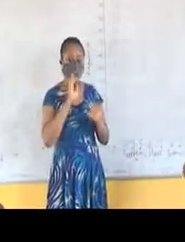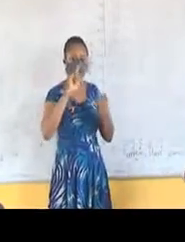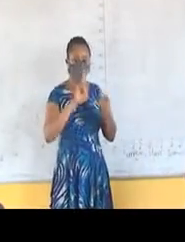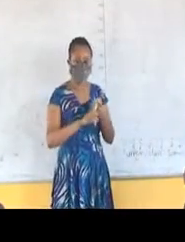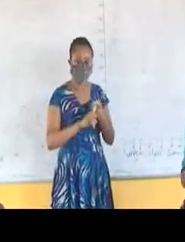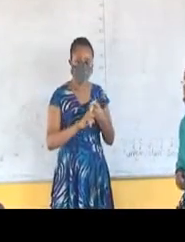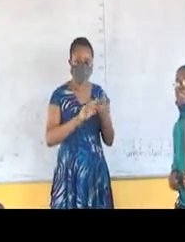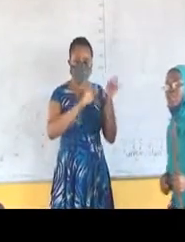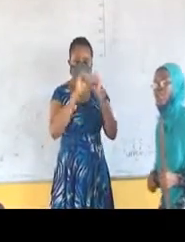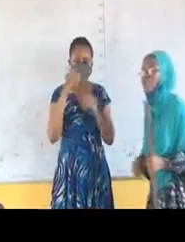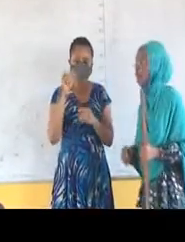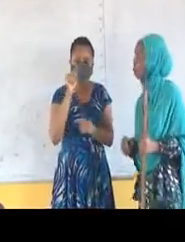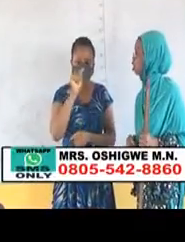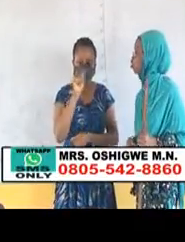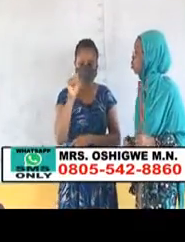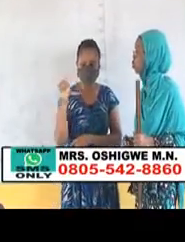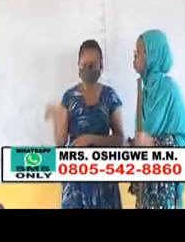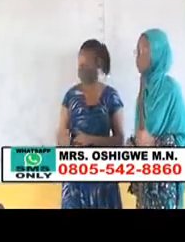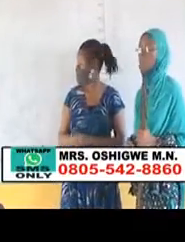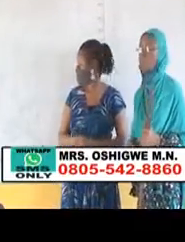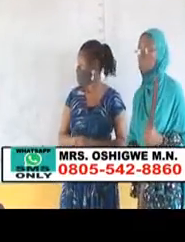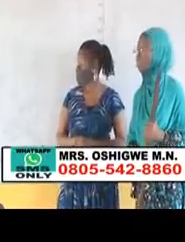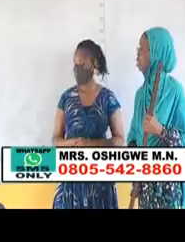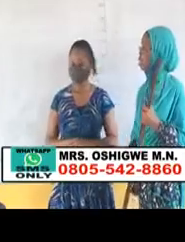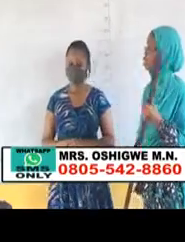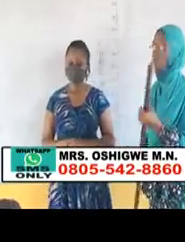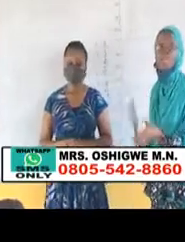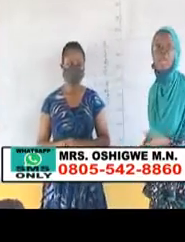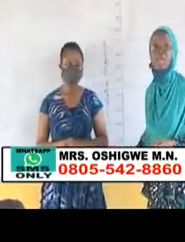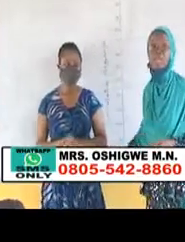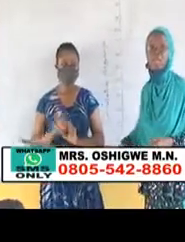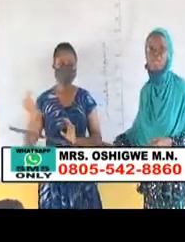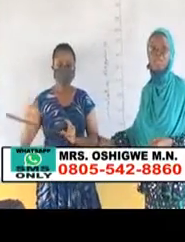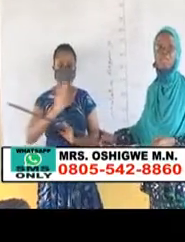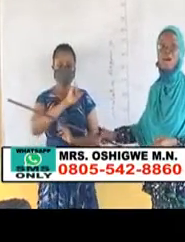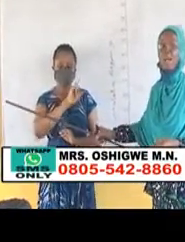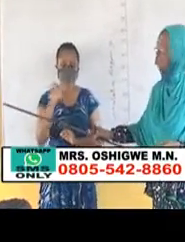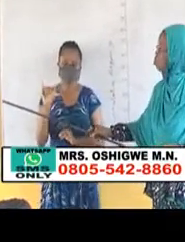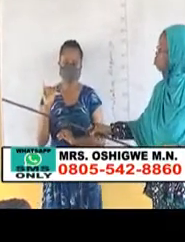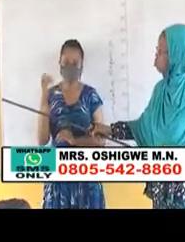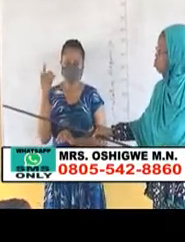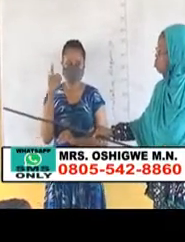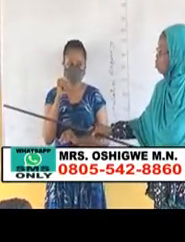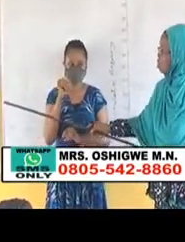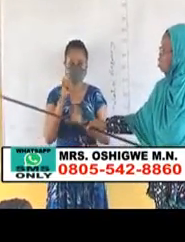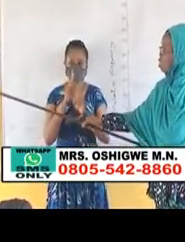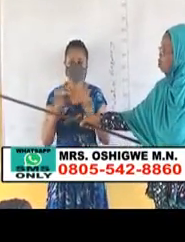plot the points. We are now going to plot the points using the